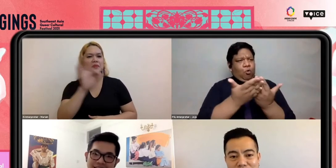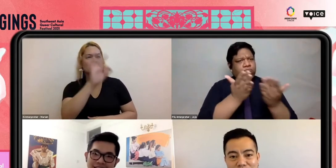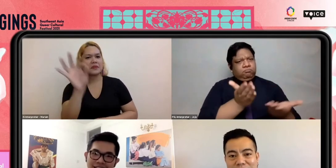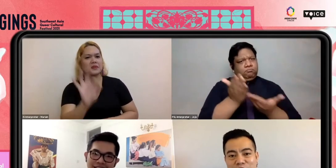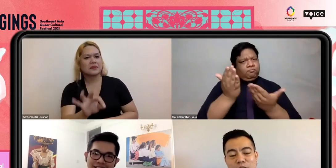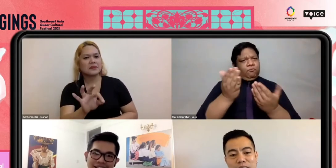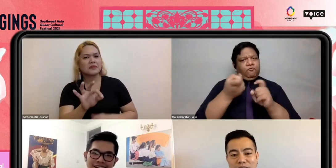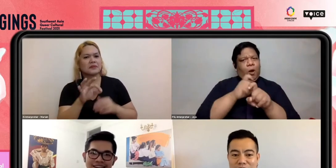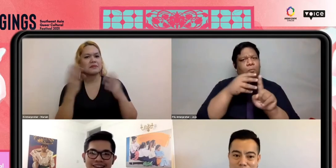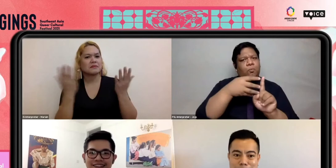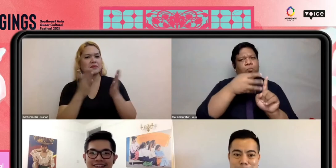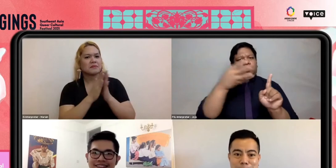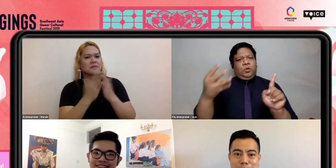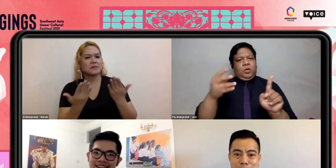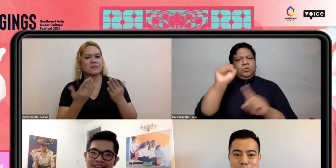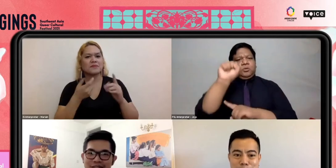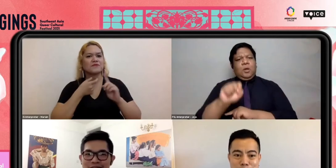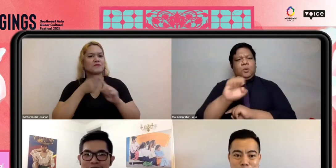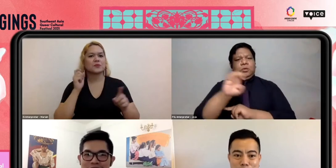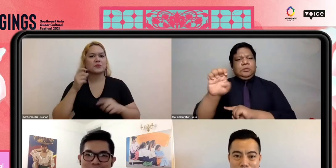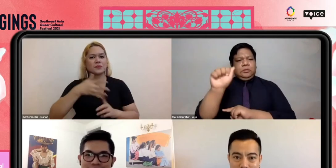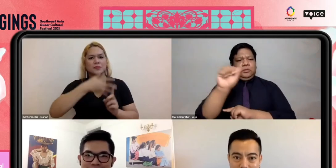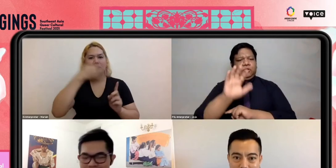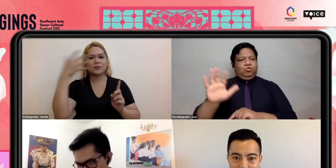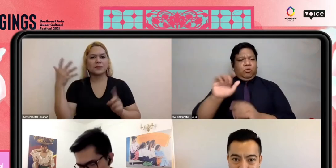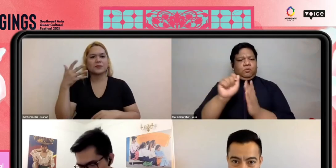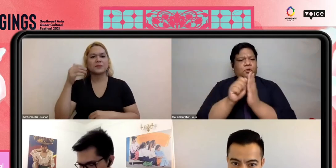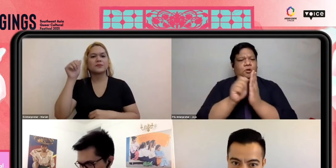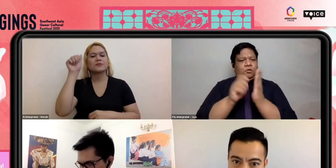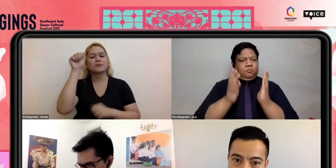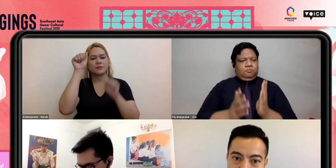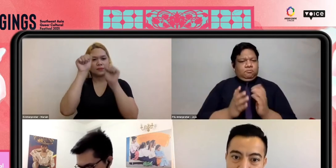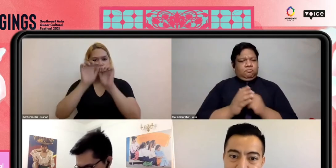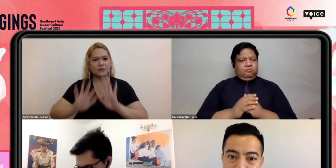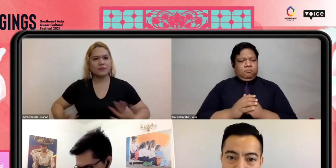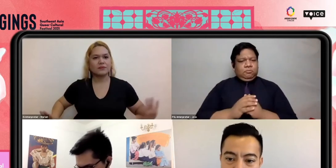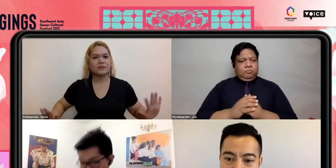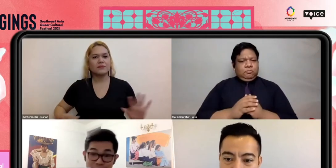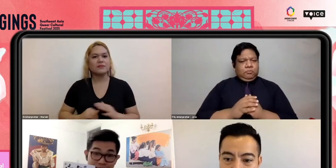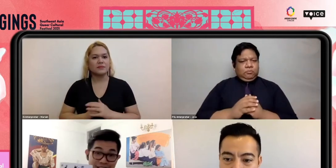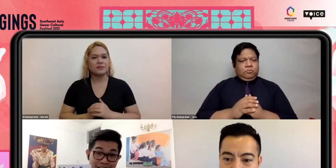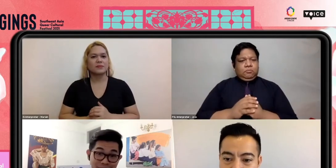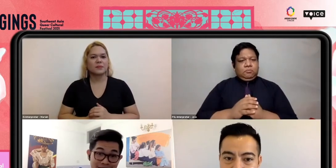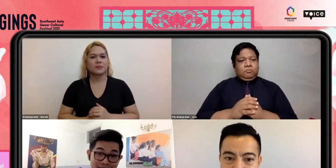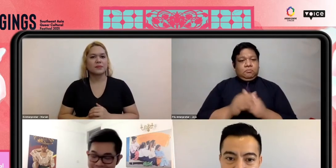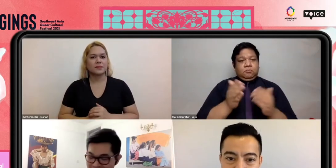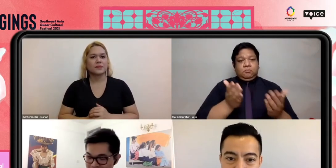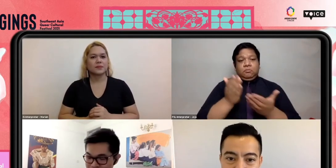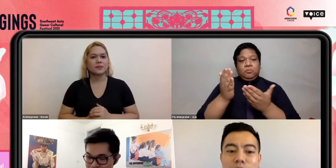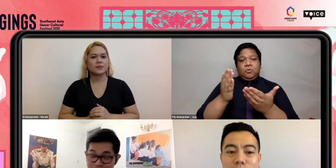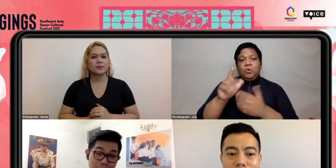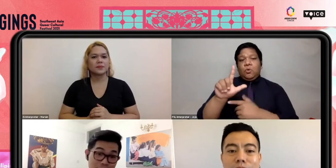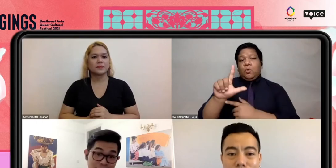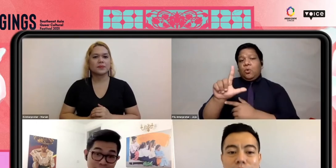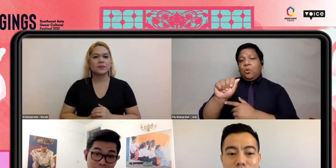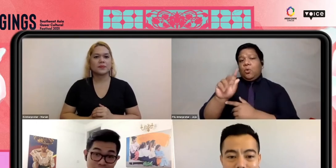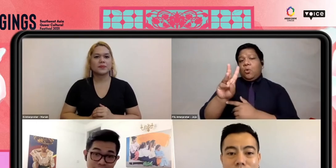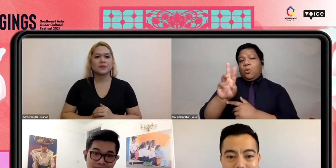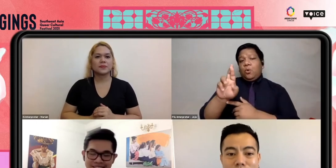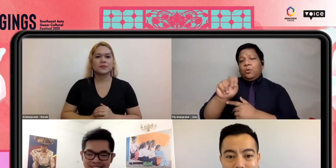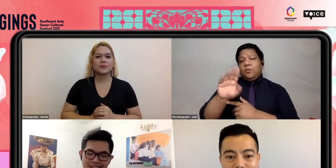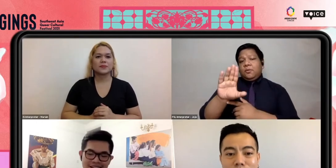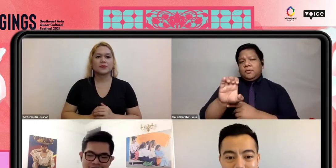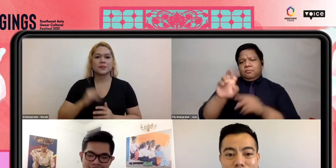queer Southeast Asian writer? Yeah, so I would like to recommend Lawrence E. Beale's Experiment